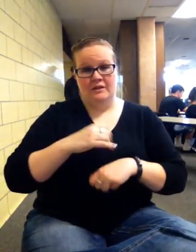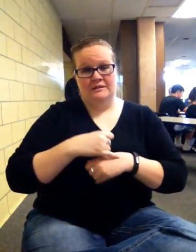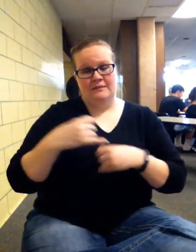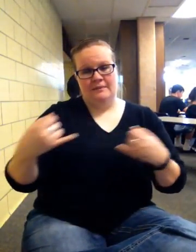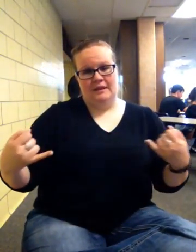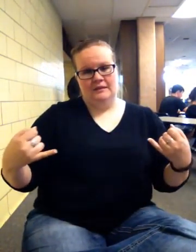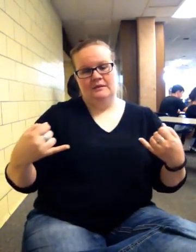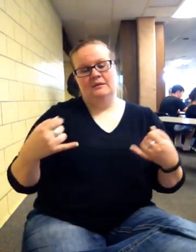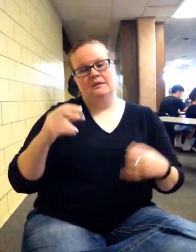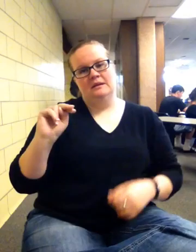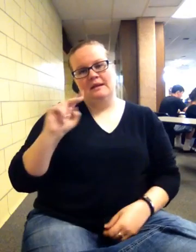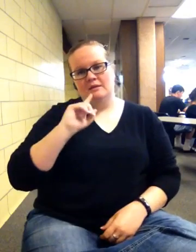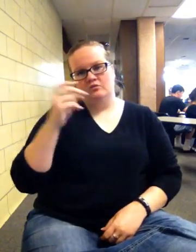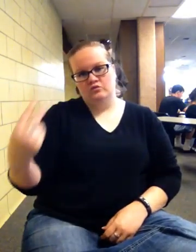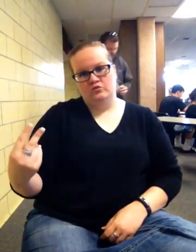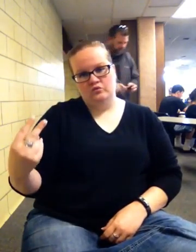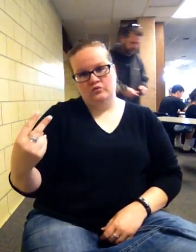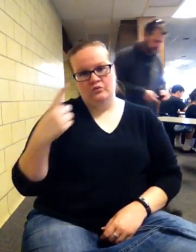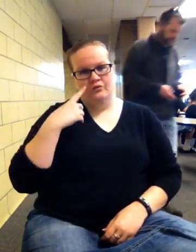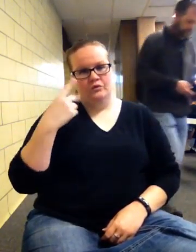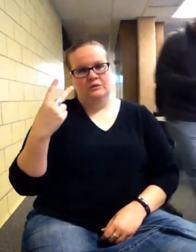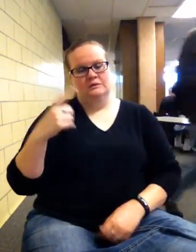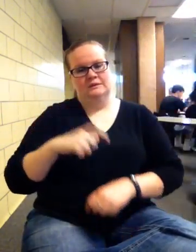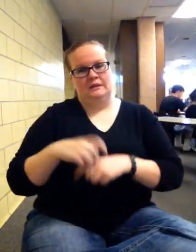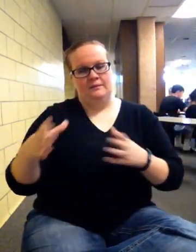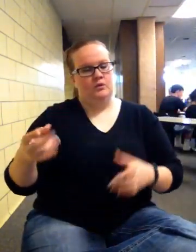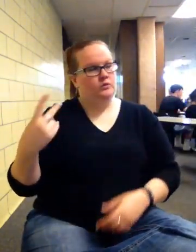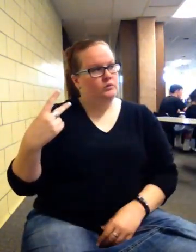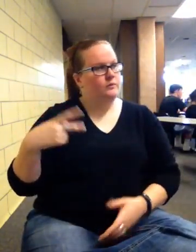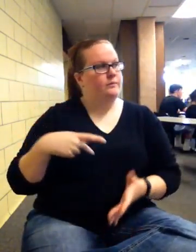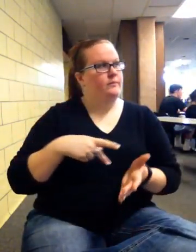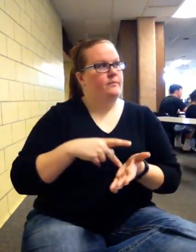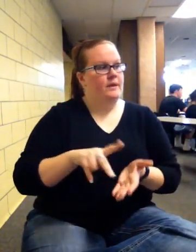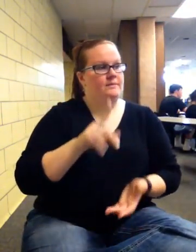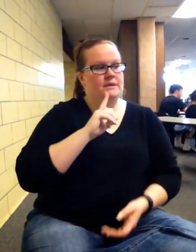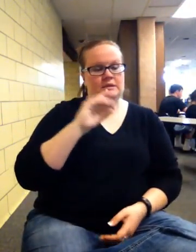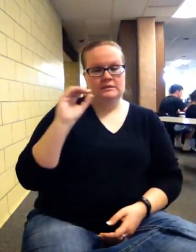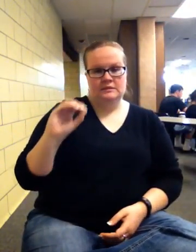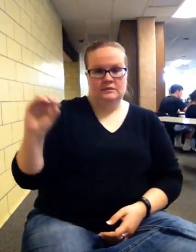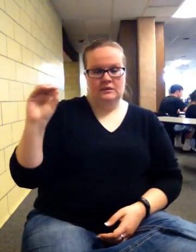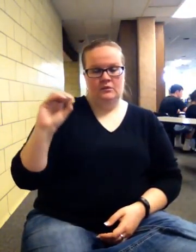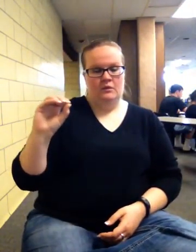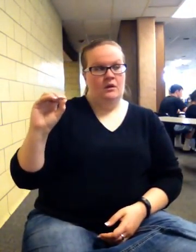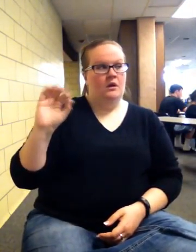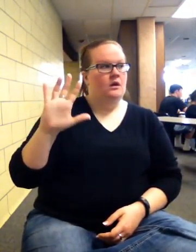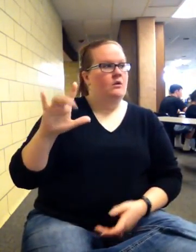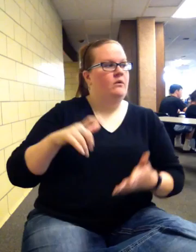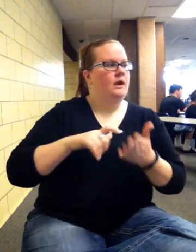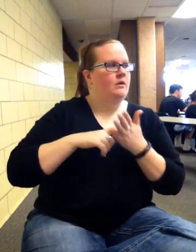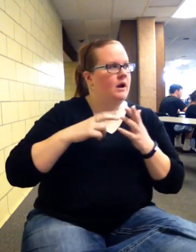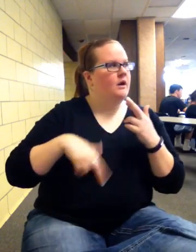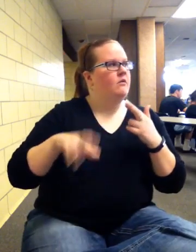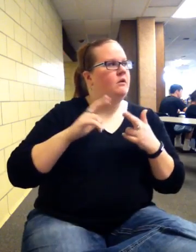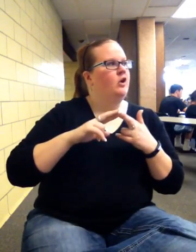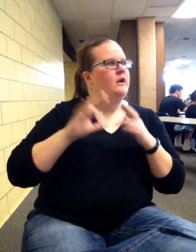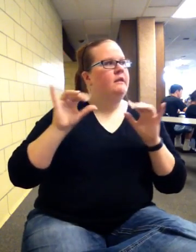N is 2 for time period 2. Payment will always be 0. Your required rate of return will stay the same. So